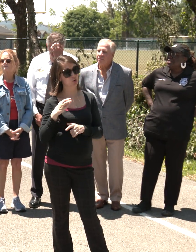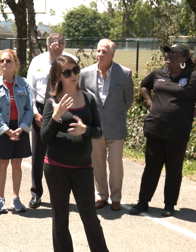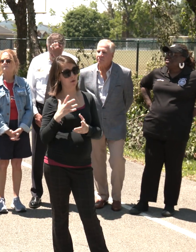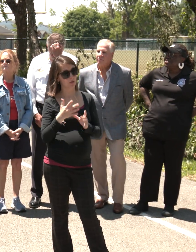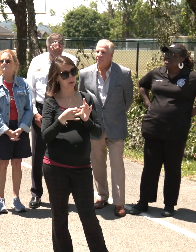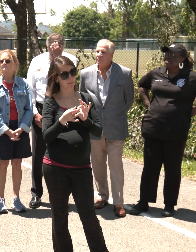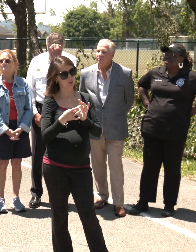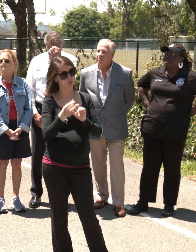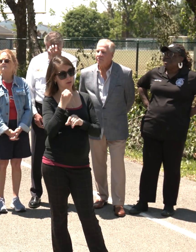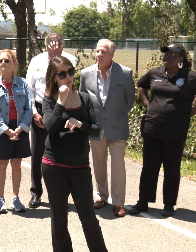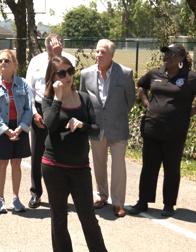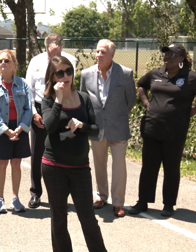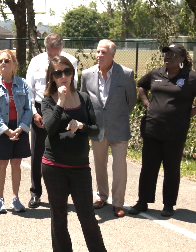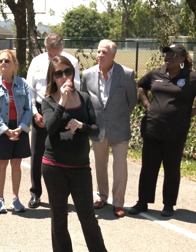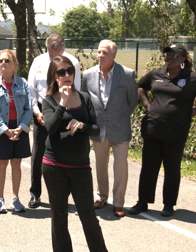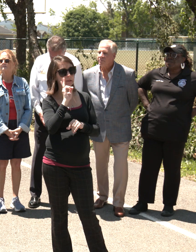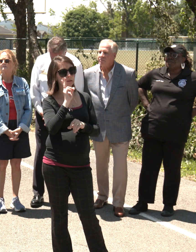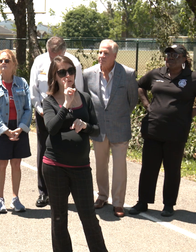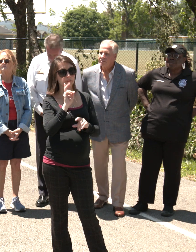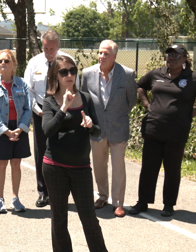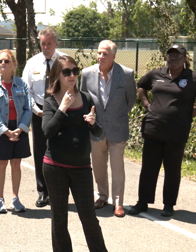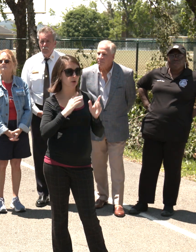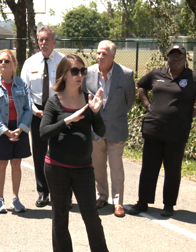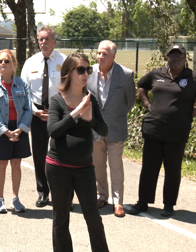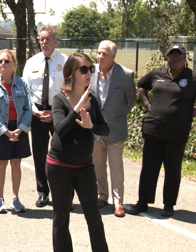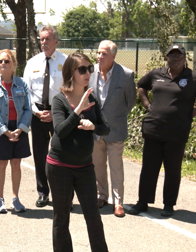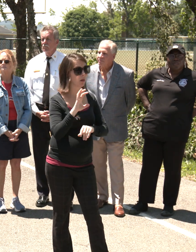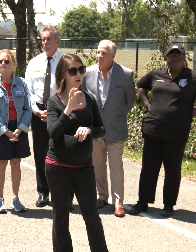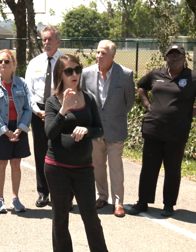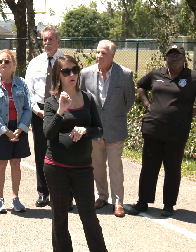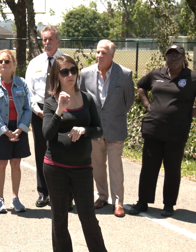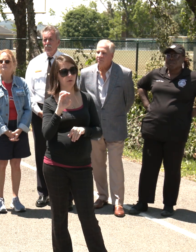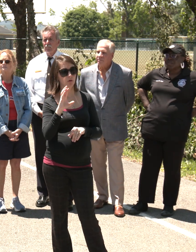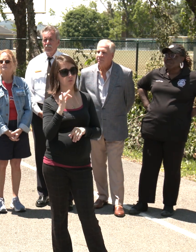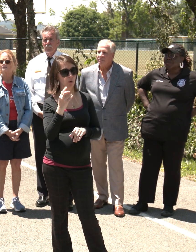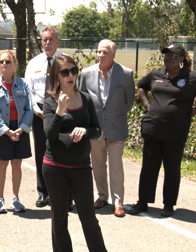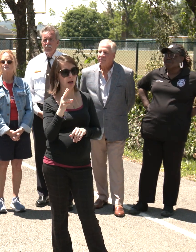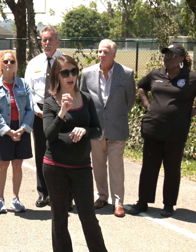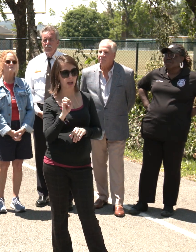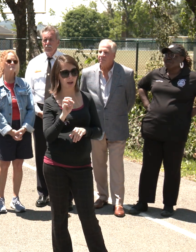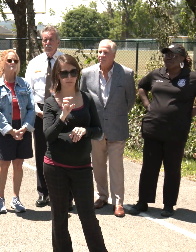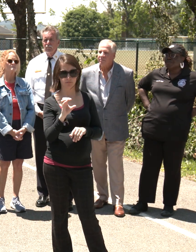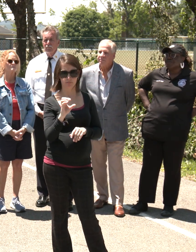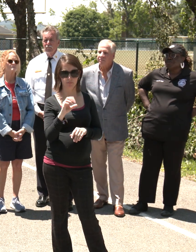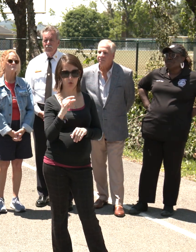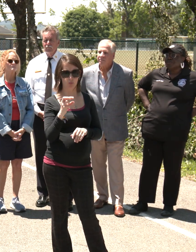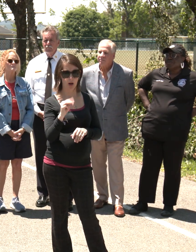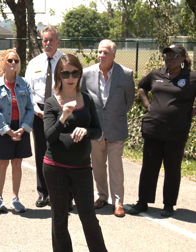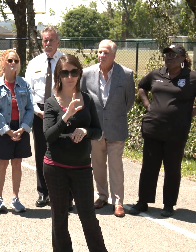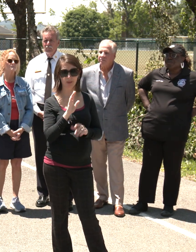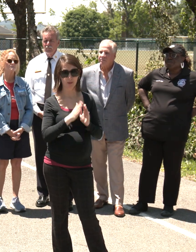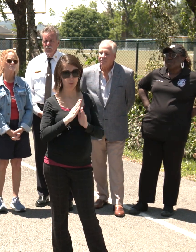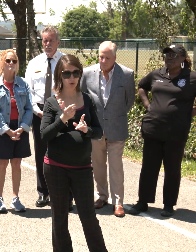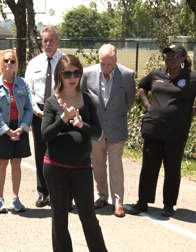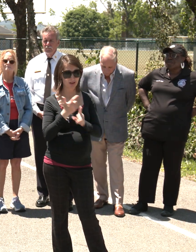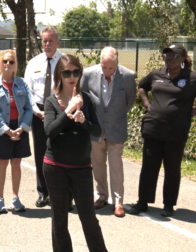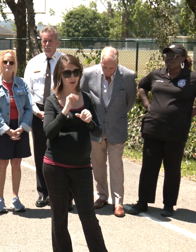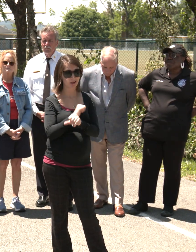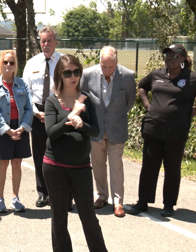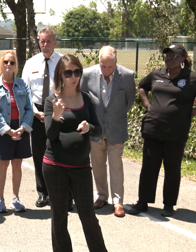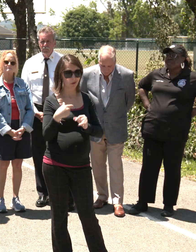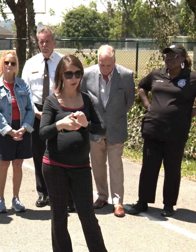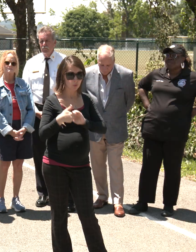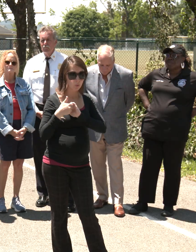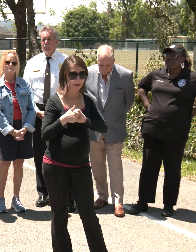yesterday, we have not seen a spike in crime. That's a very, very good thing. The community has come together. Has really come together, and